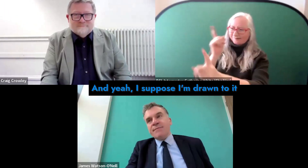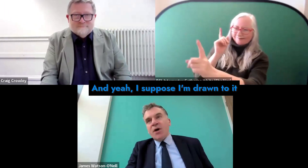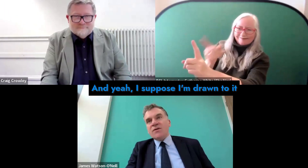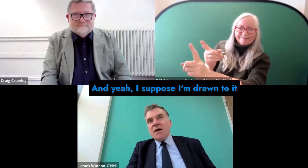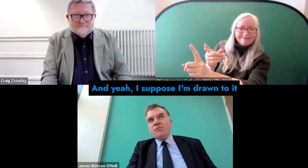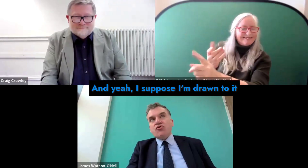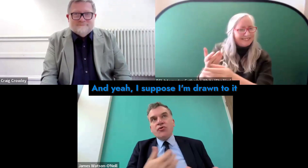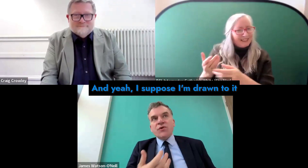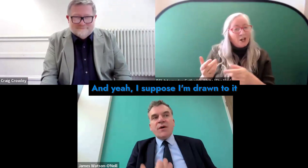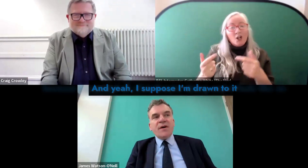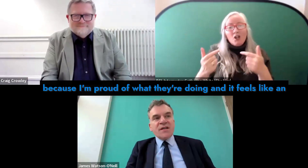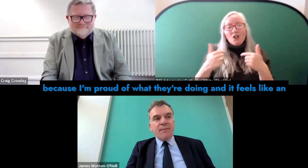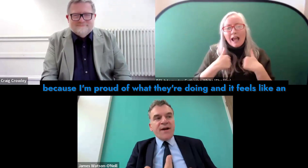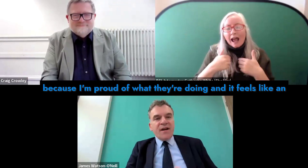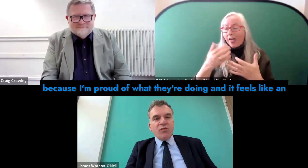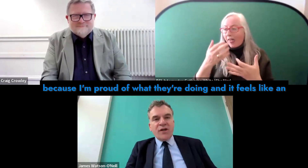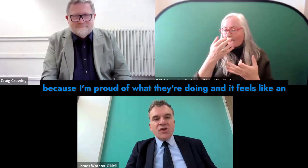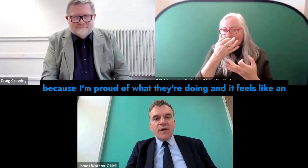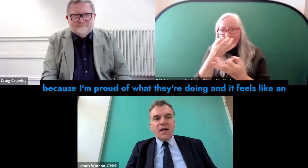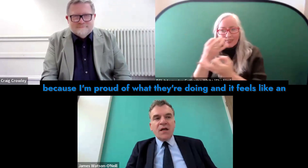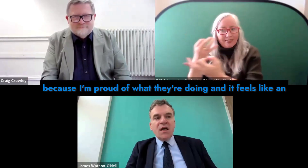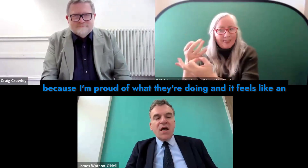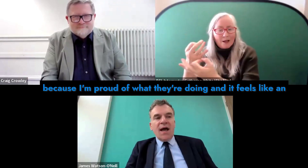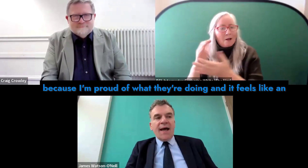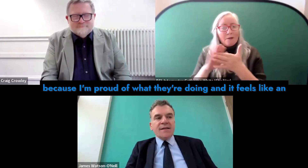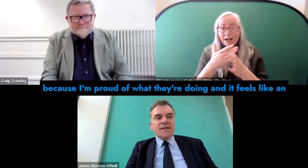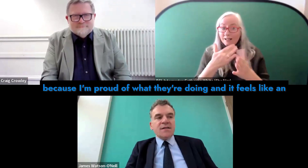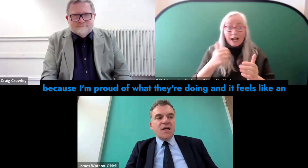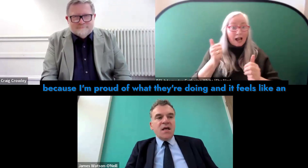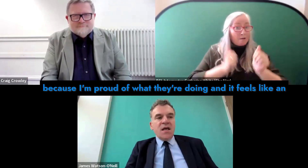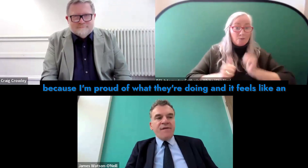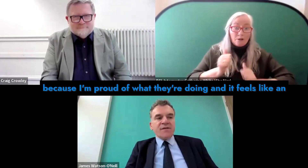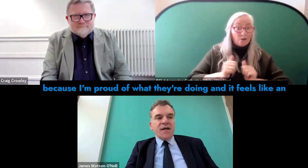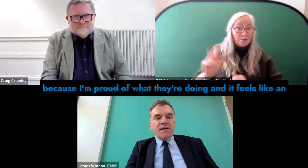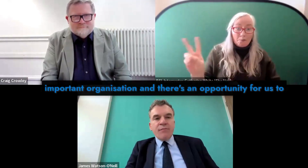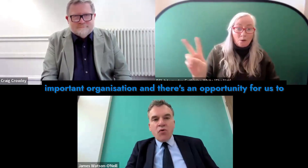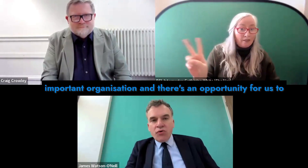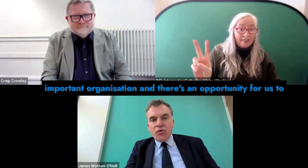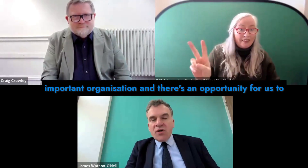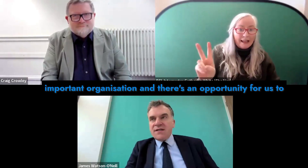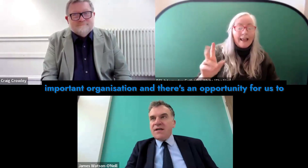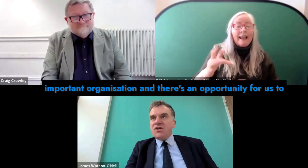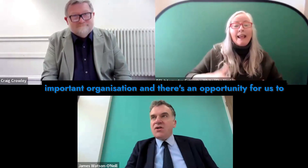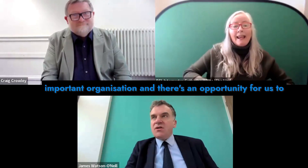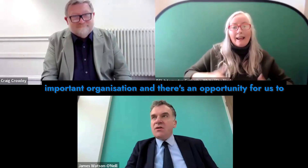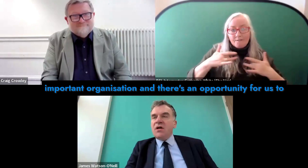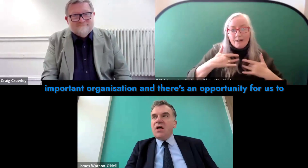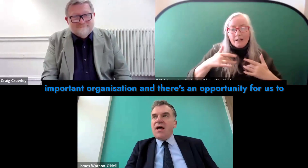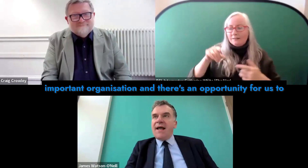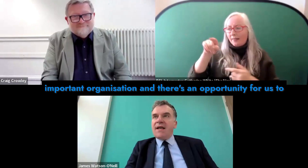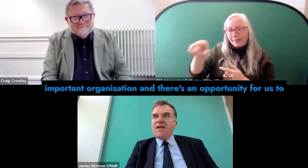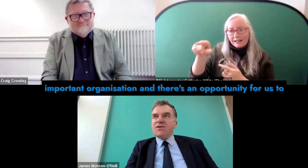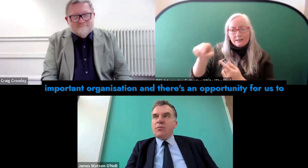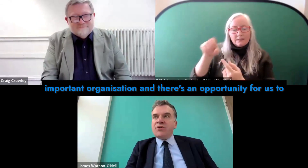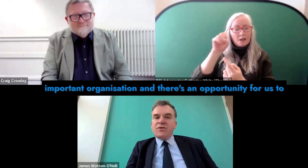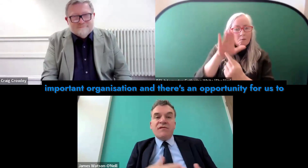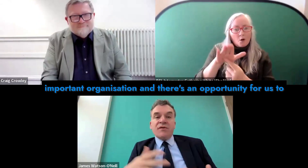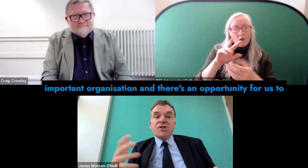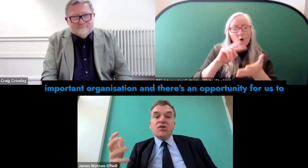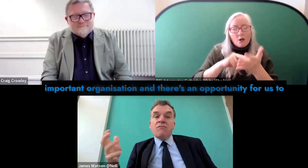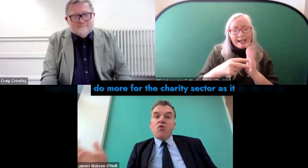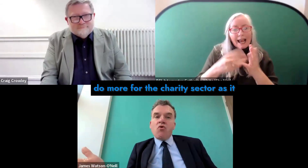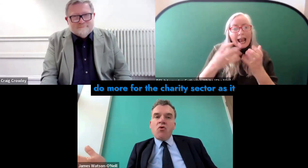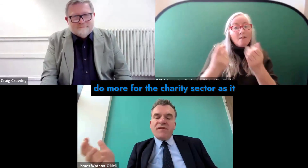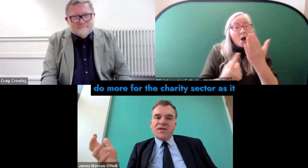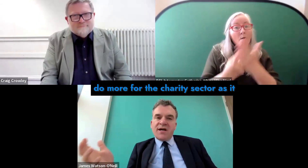And yeah, I suppose I'm drawn to it because I'm proud of what they're doing, and it feels like an important organisation. And there's an opportunity